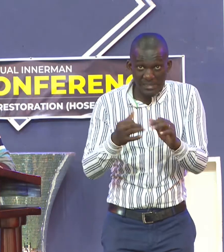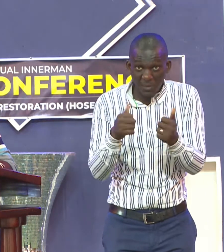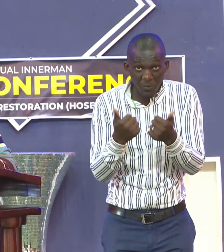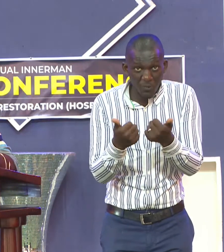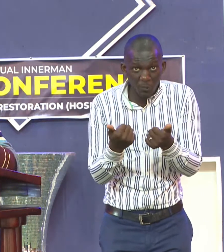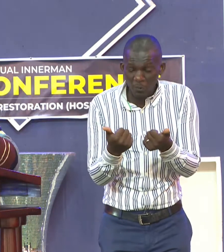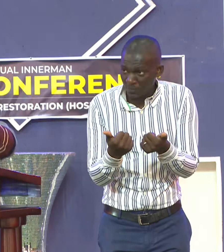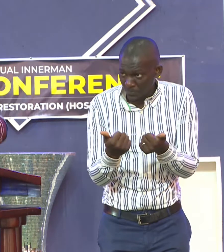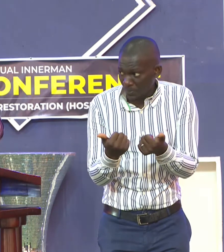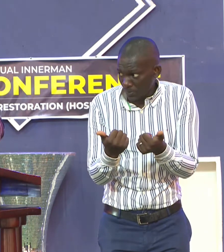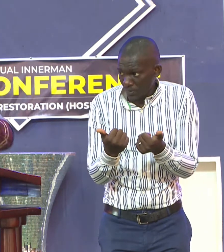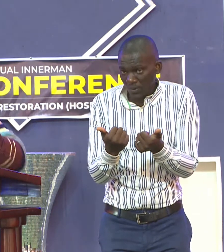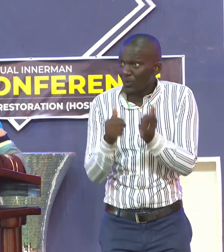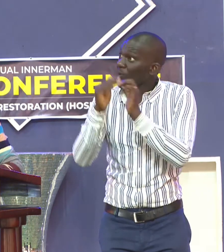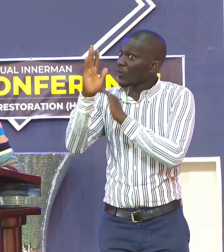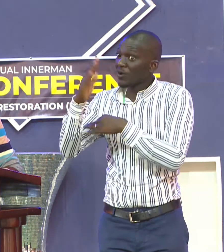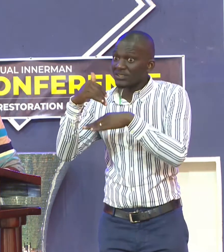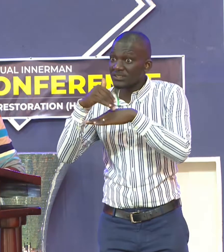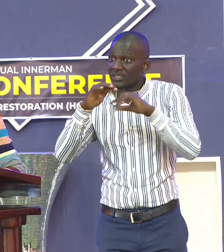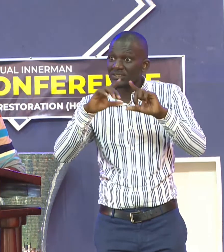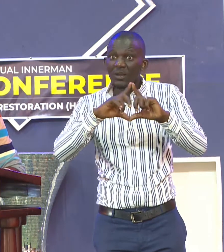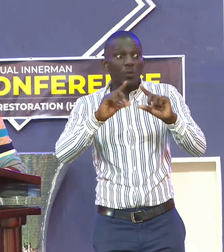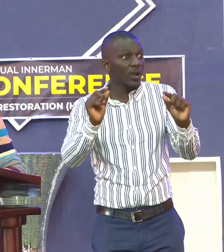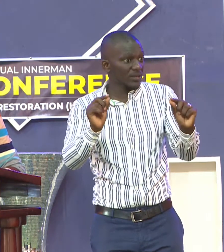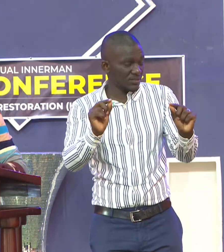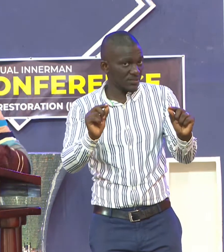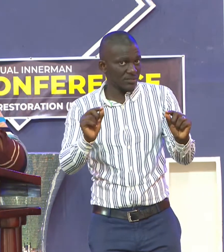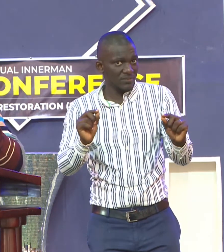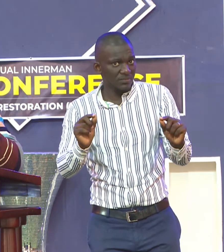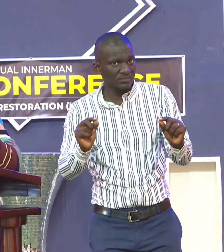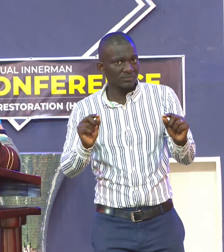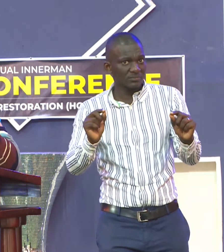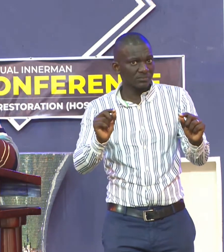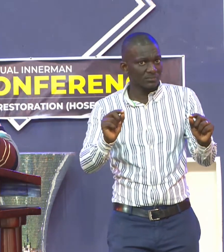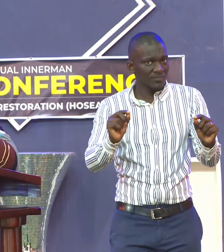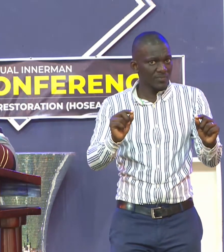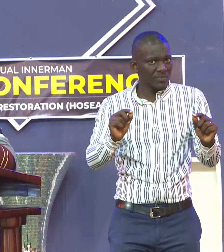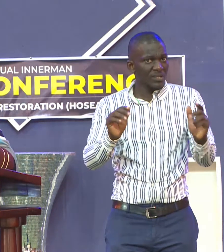does something, he sends forth his word, amen.